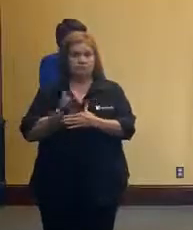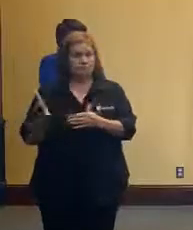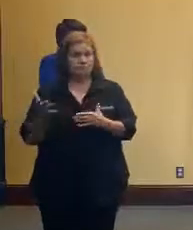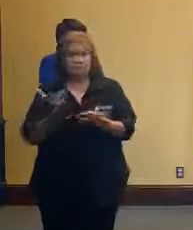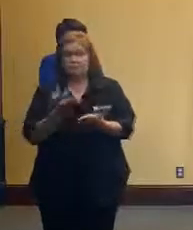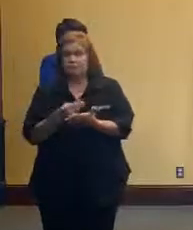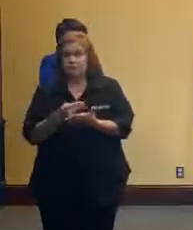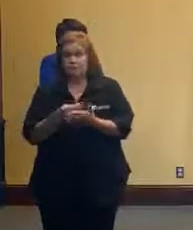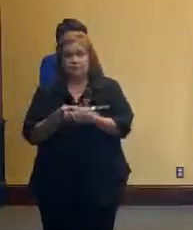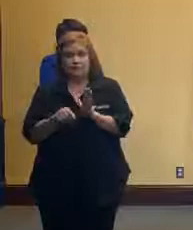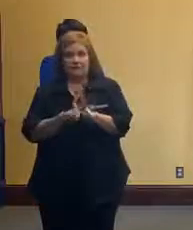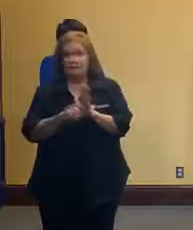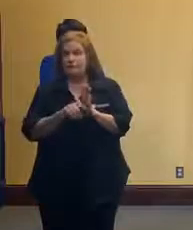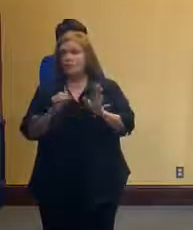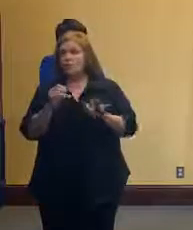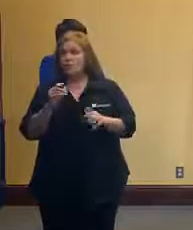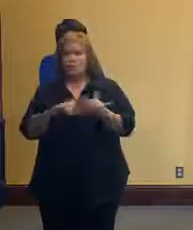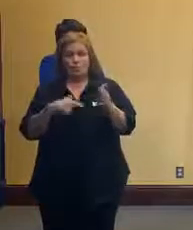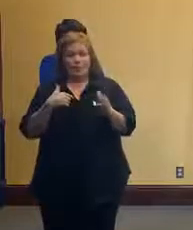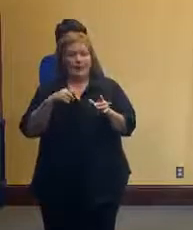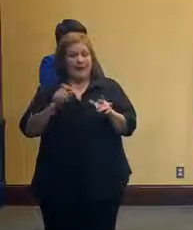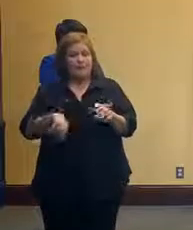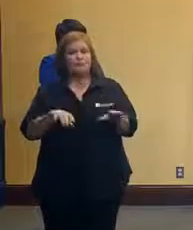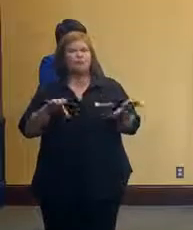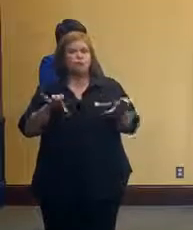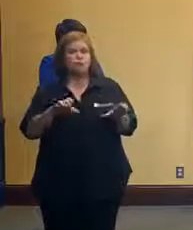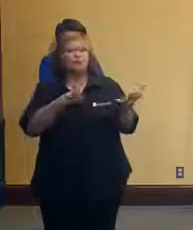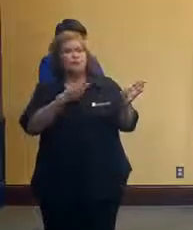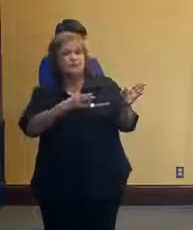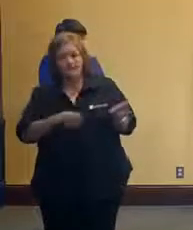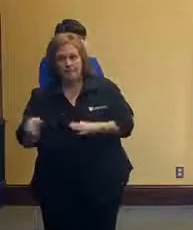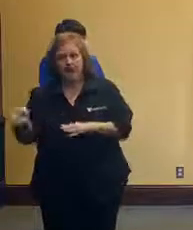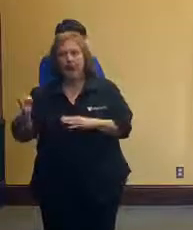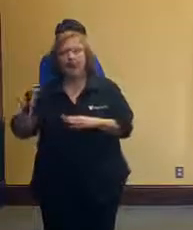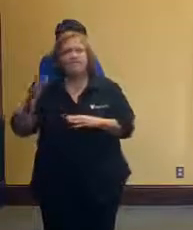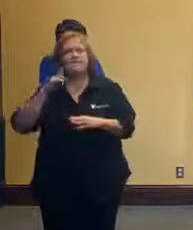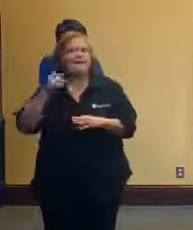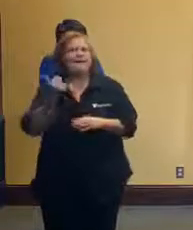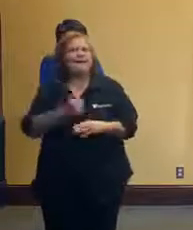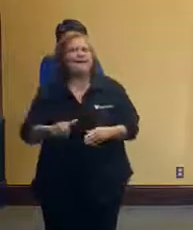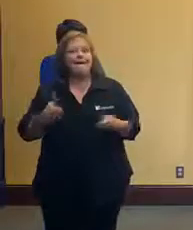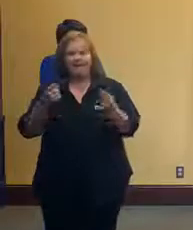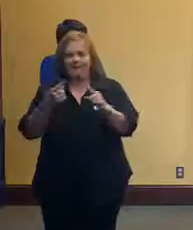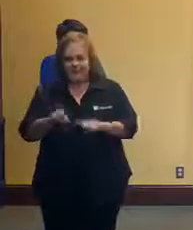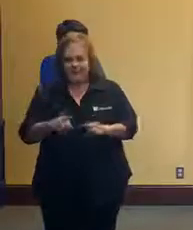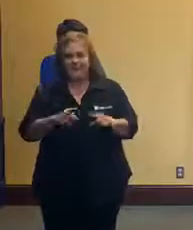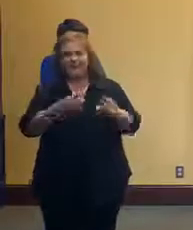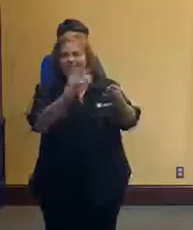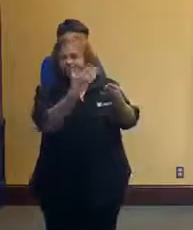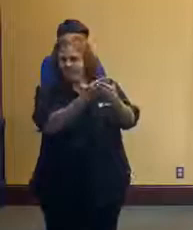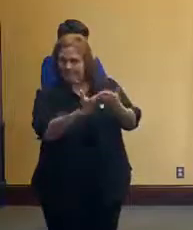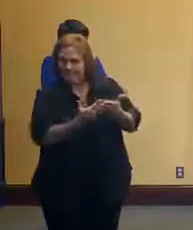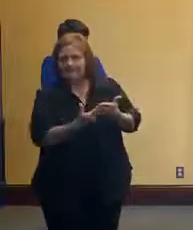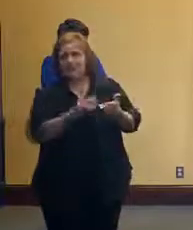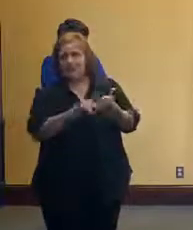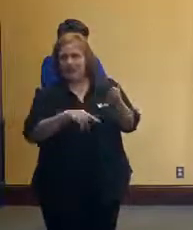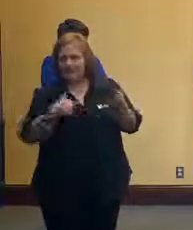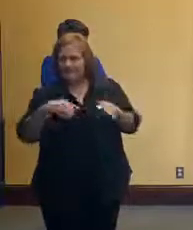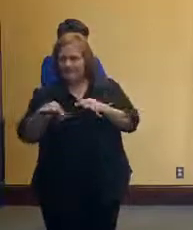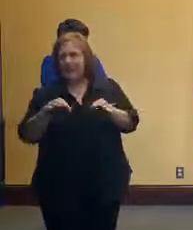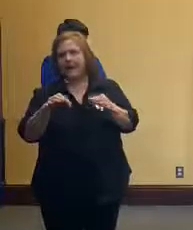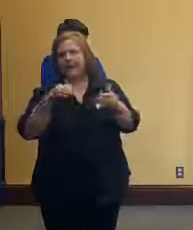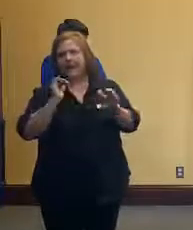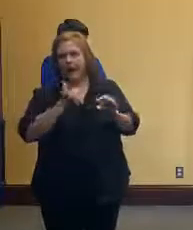budget deficit. And what we just have to do is prepare for any of those sensitivity analysis that I tried to articulate now